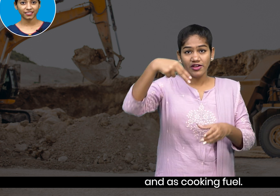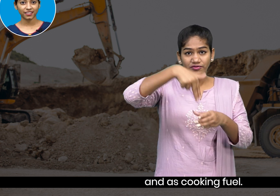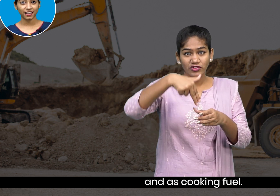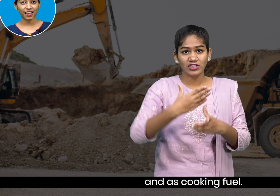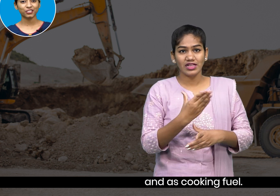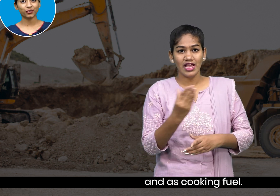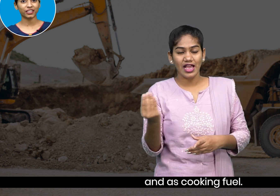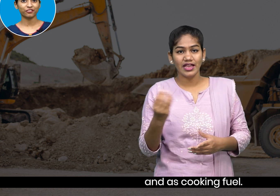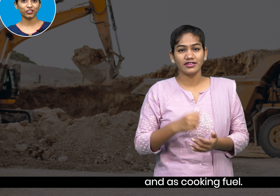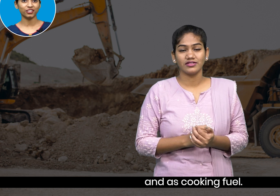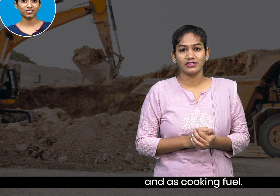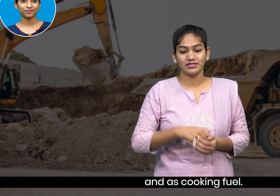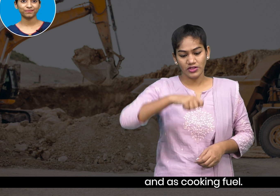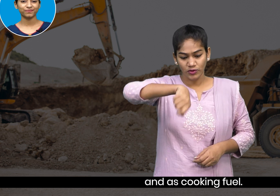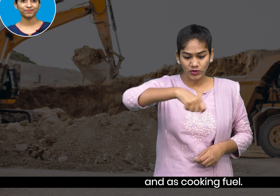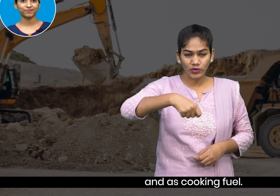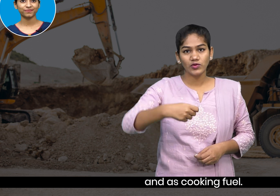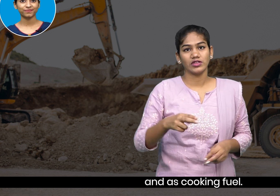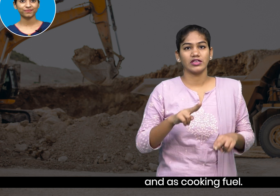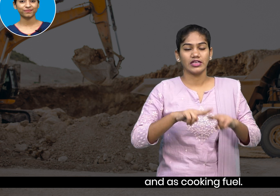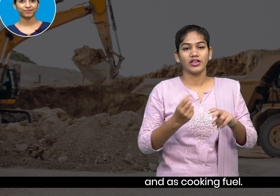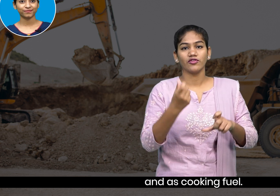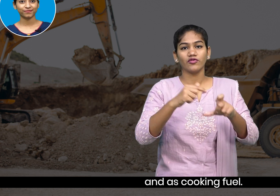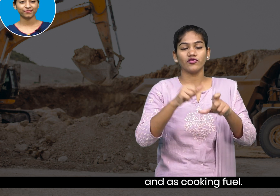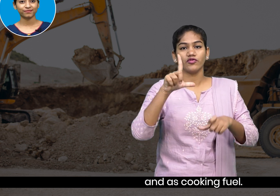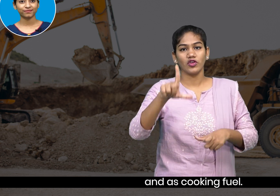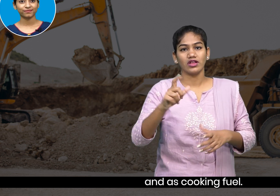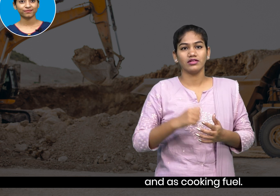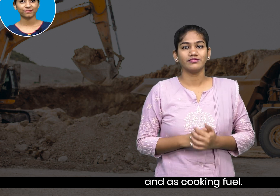and as cooking fuel.